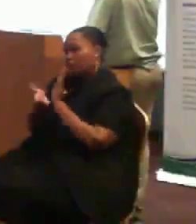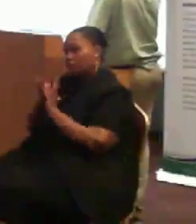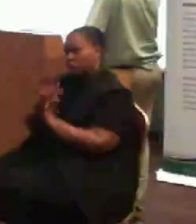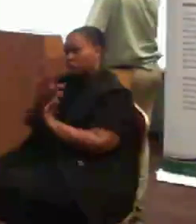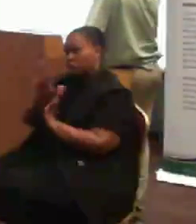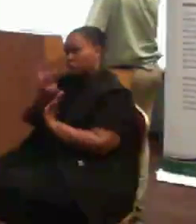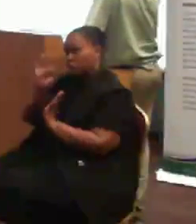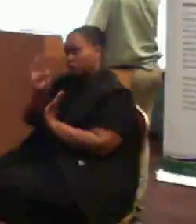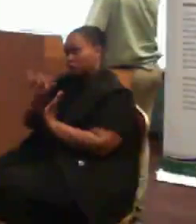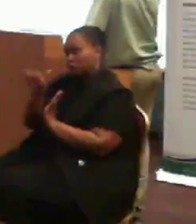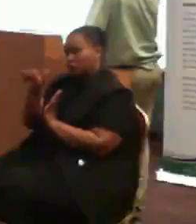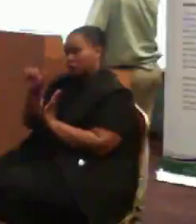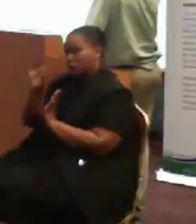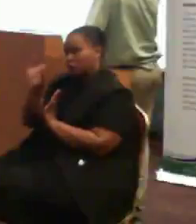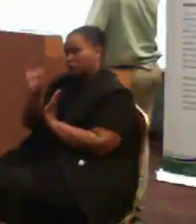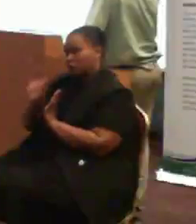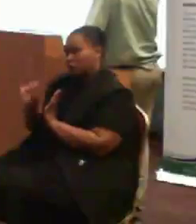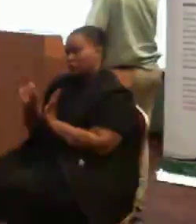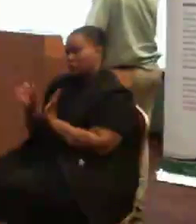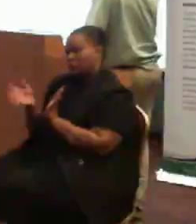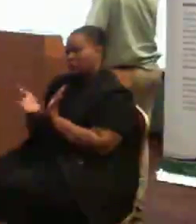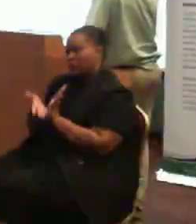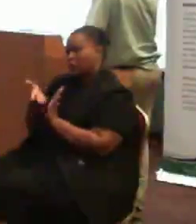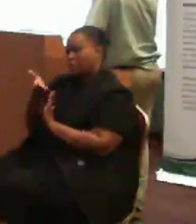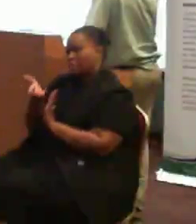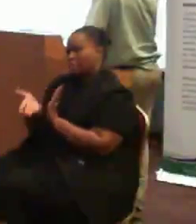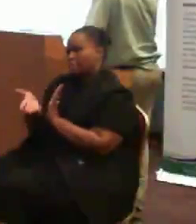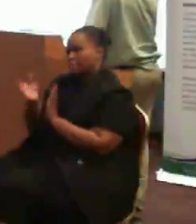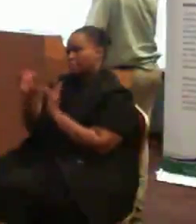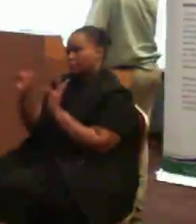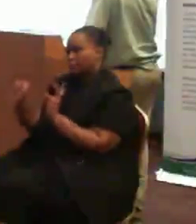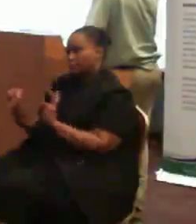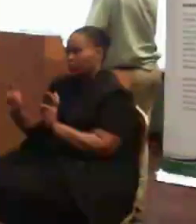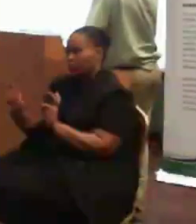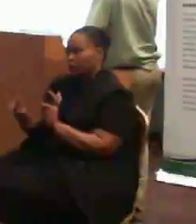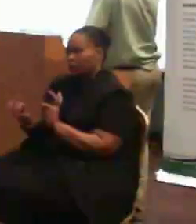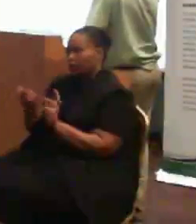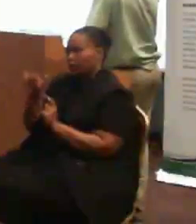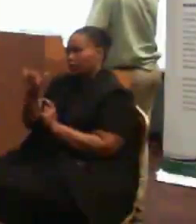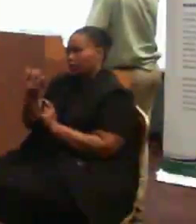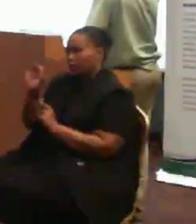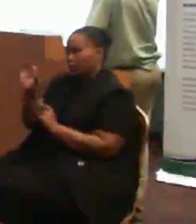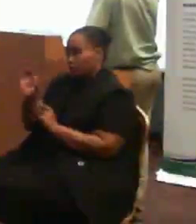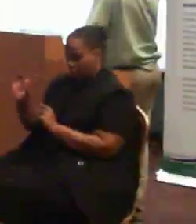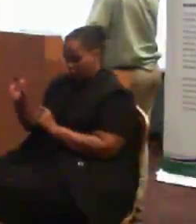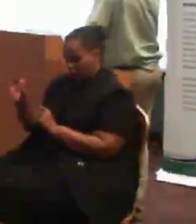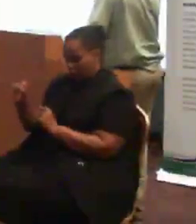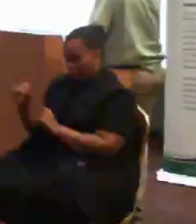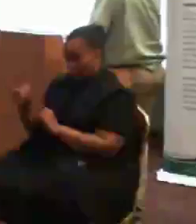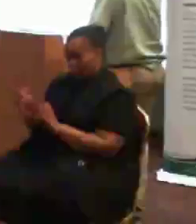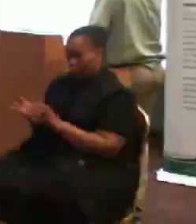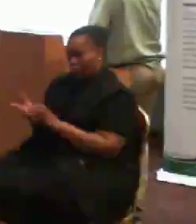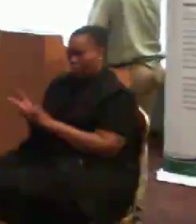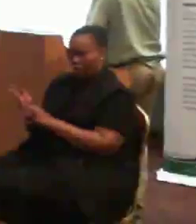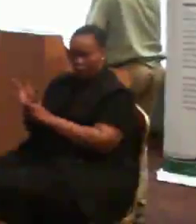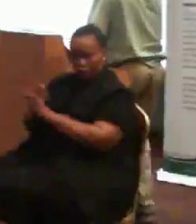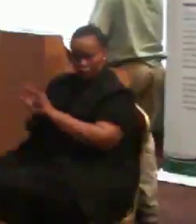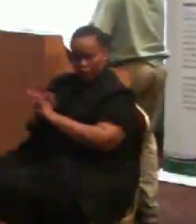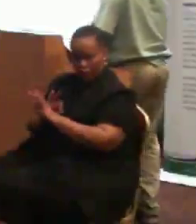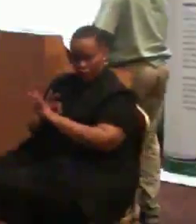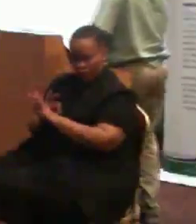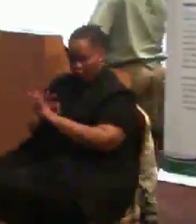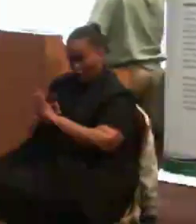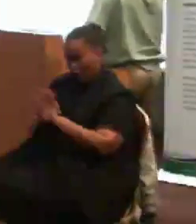and 6%, and then the increase on the electricity price is 6%, it seems from what you are saying that that